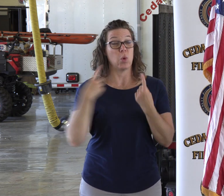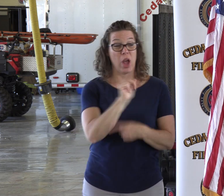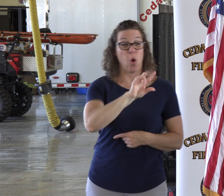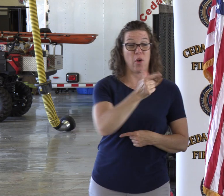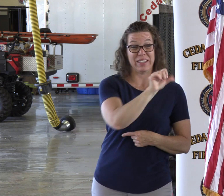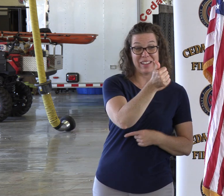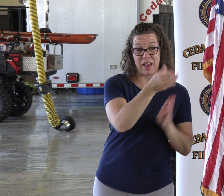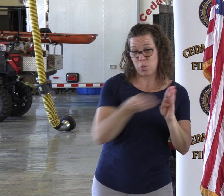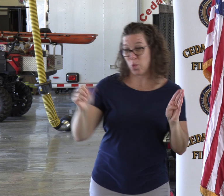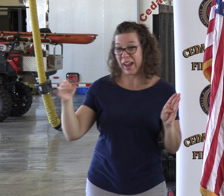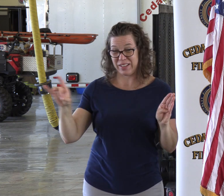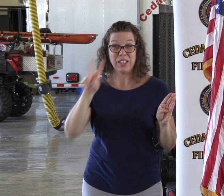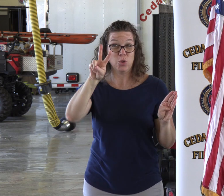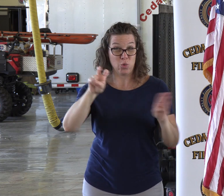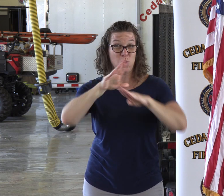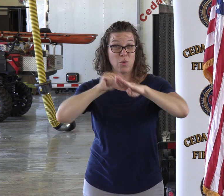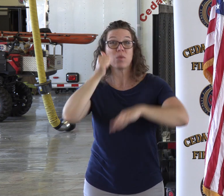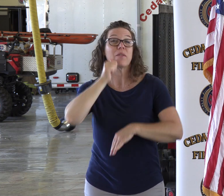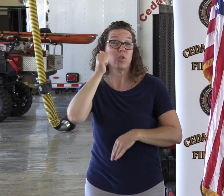10th through 18th period.